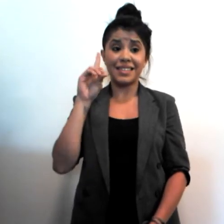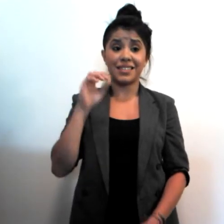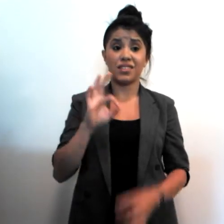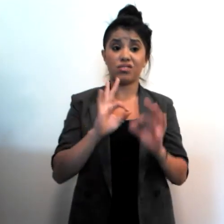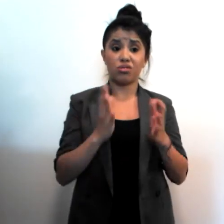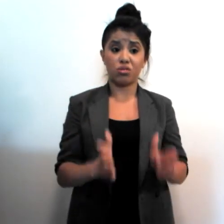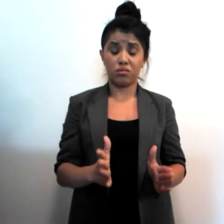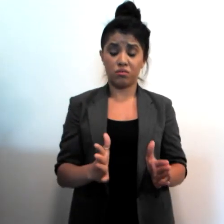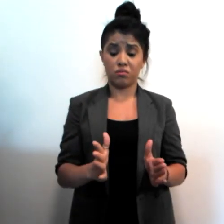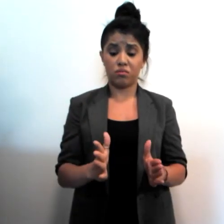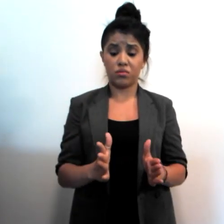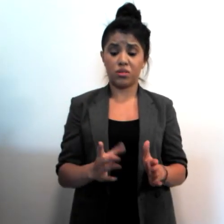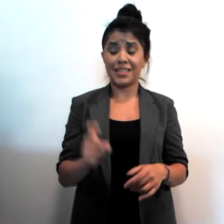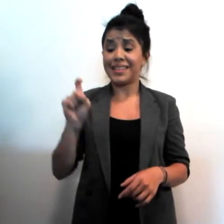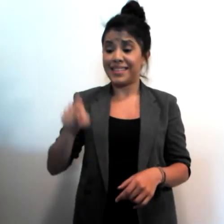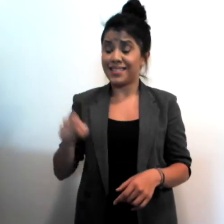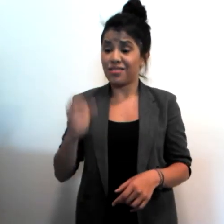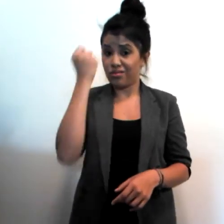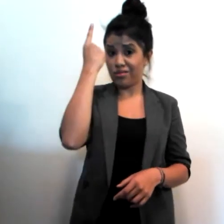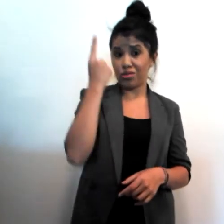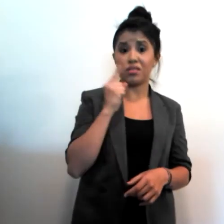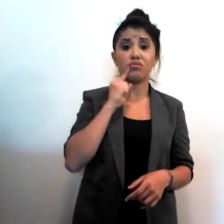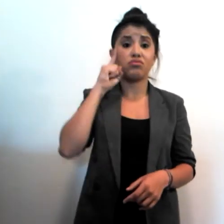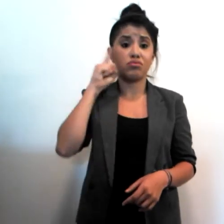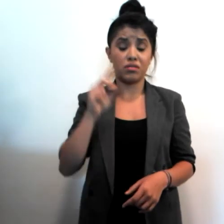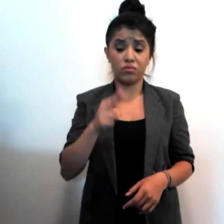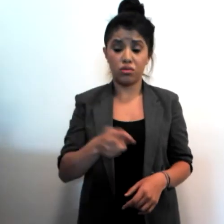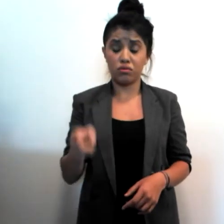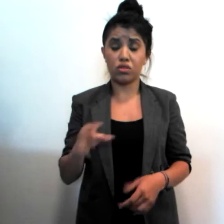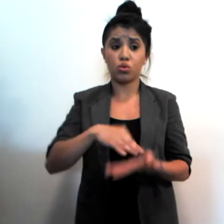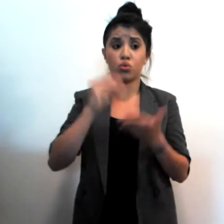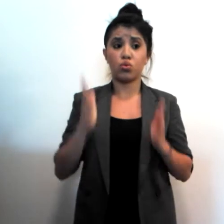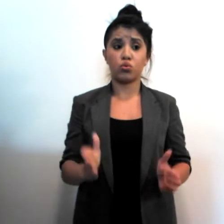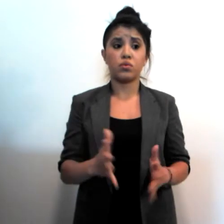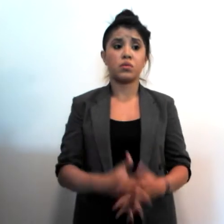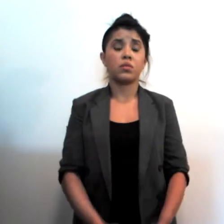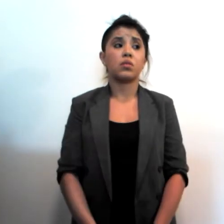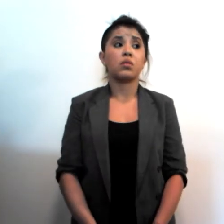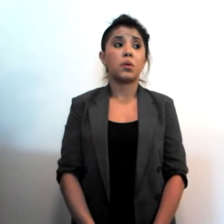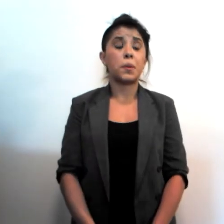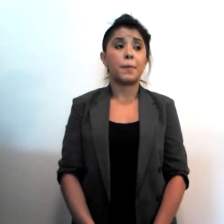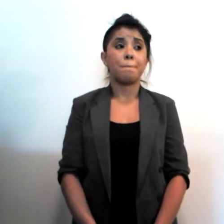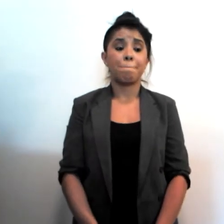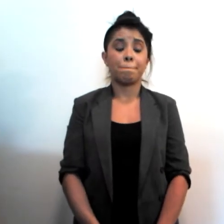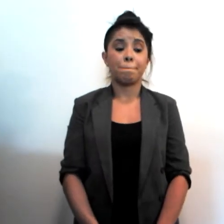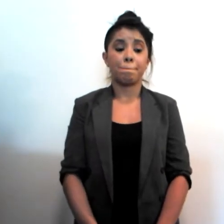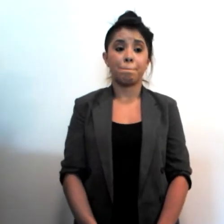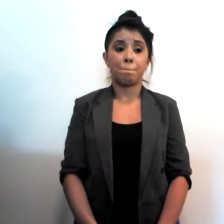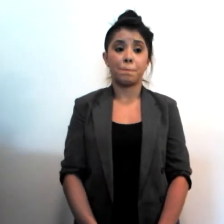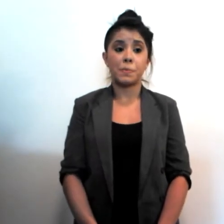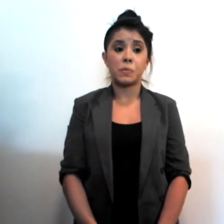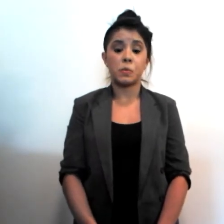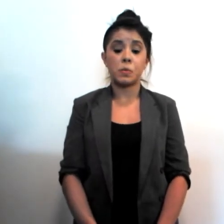different communication behaviors in the classroom, especially those behaviors that constitute side conversations,